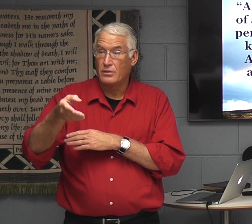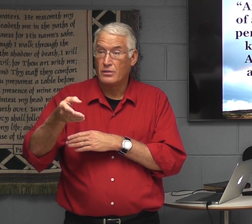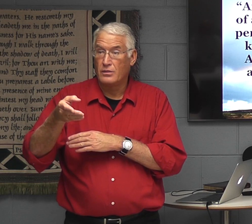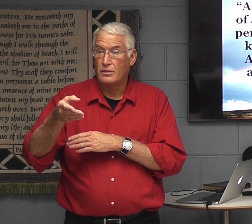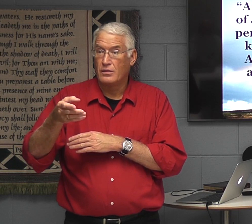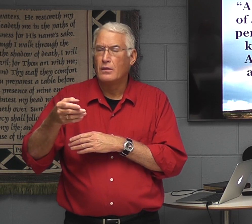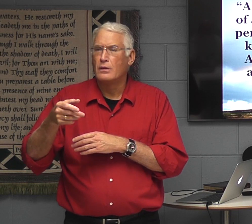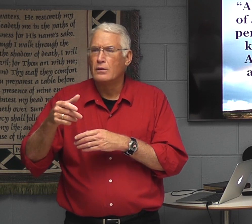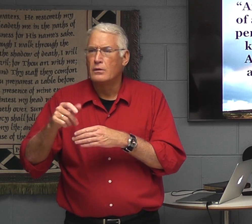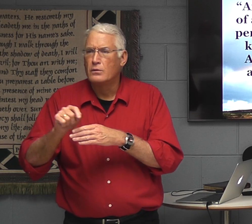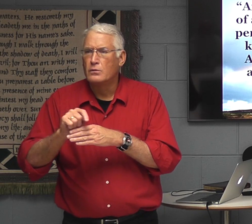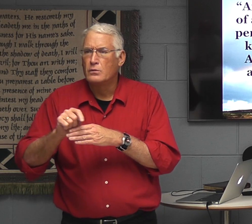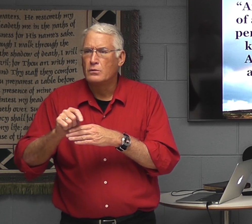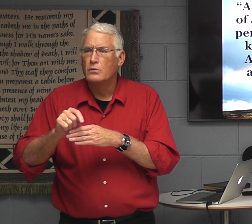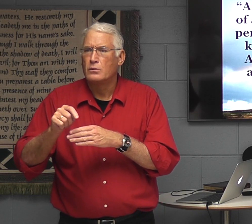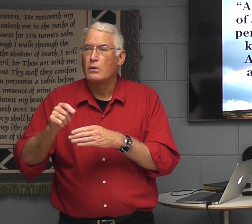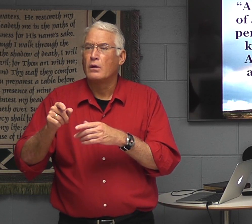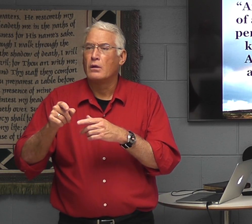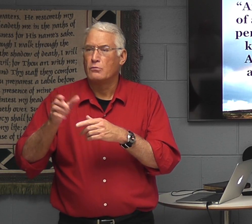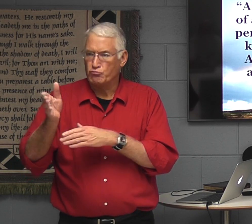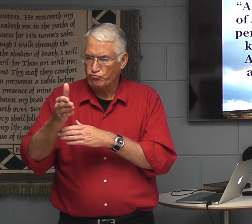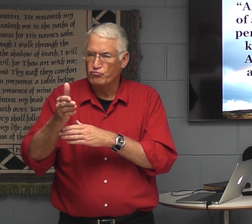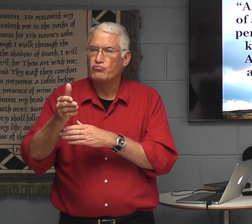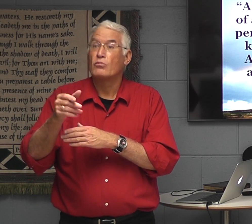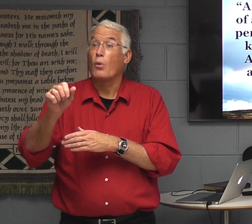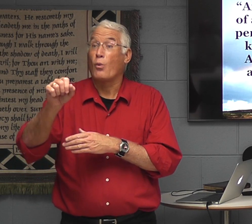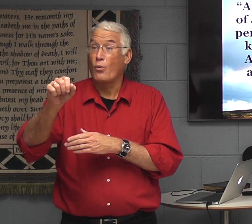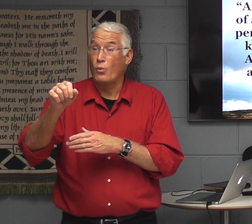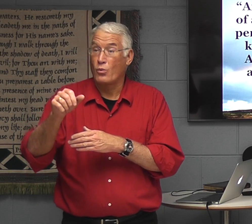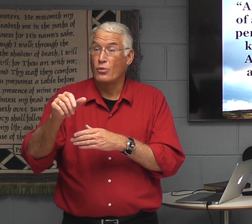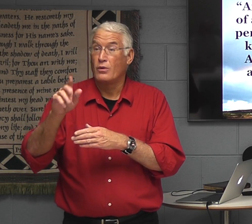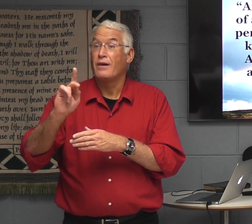Oh, at SeaWorld, killer whale